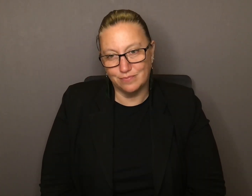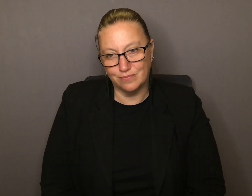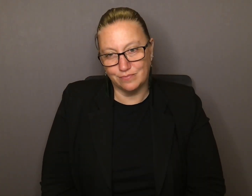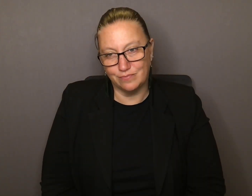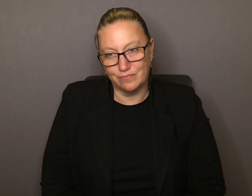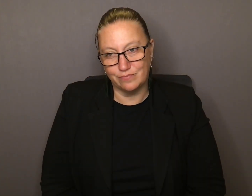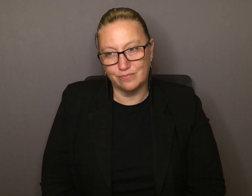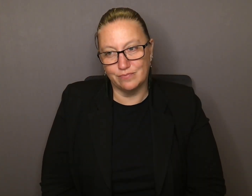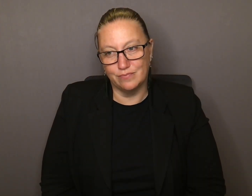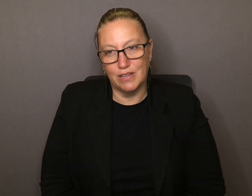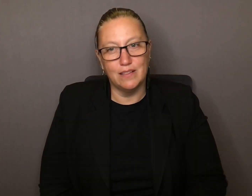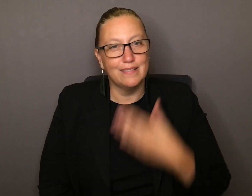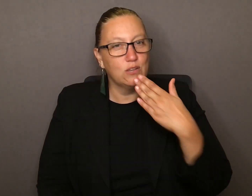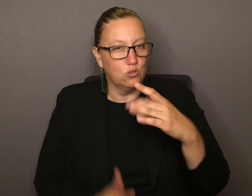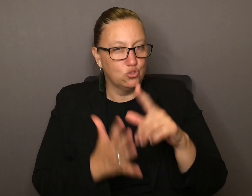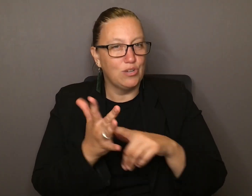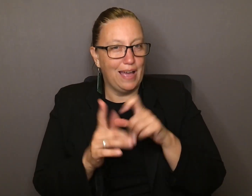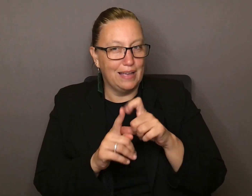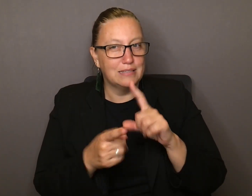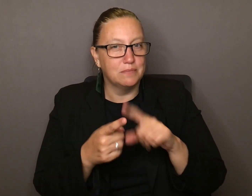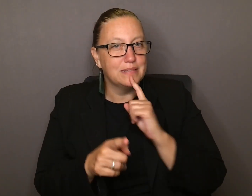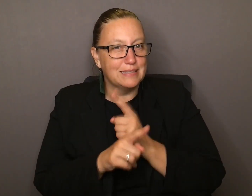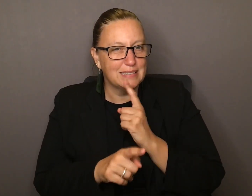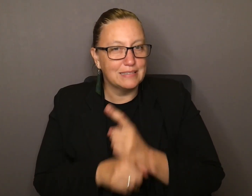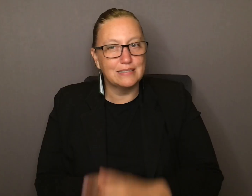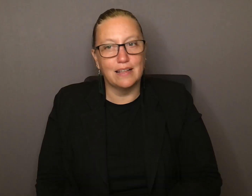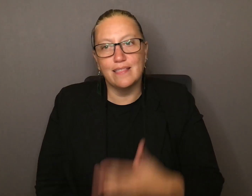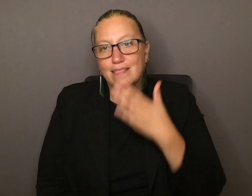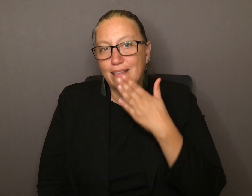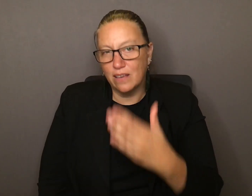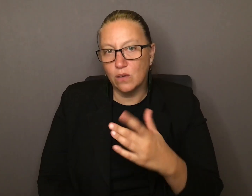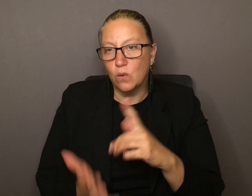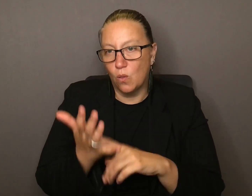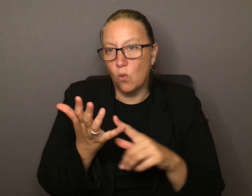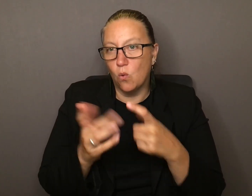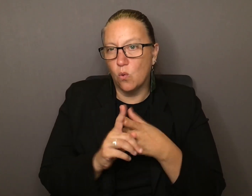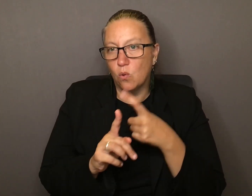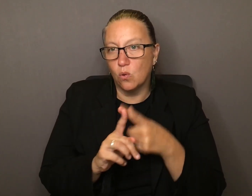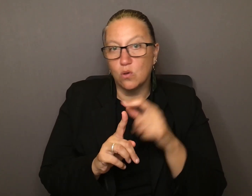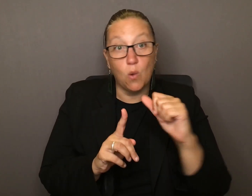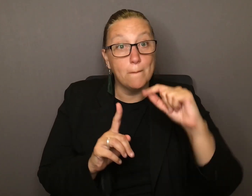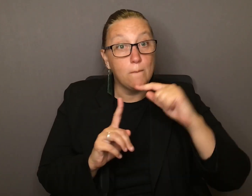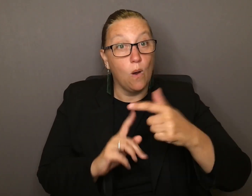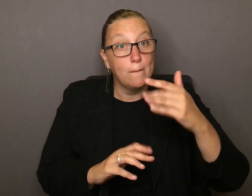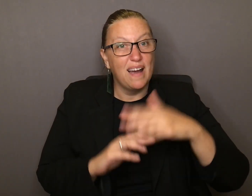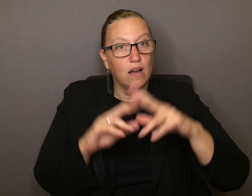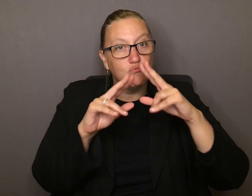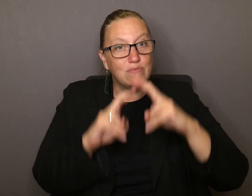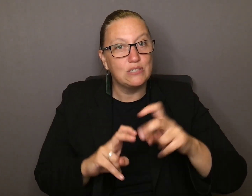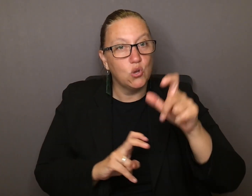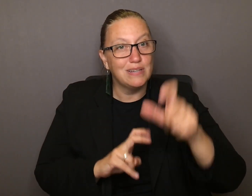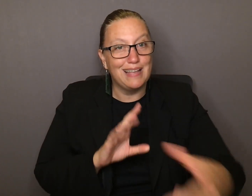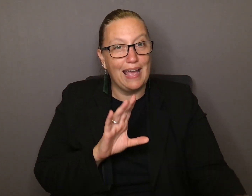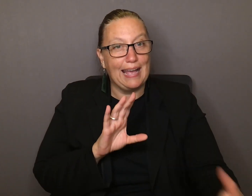Jade speaking. Thank you, Luke. Your points about researchers engaging